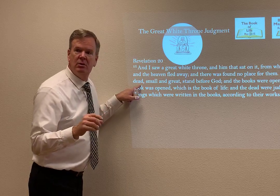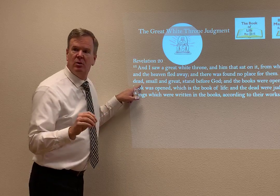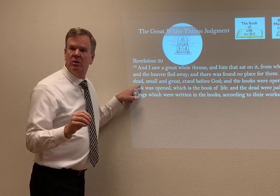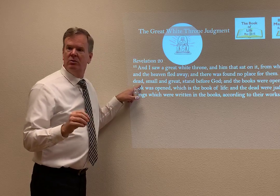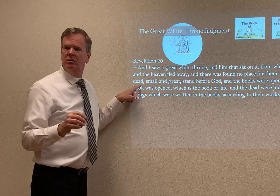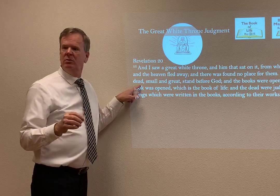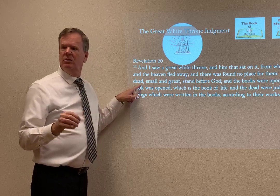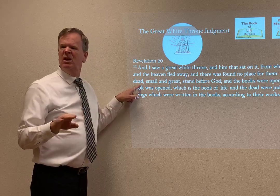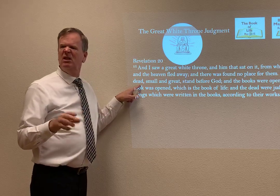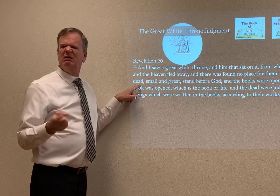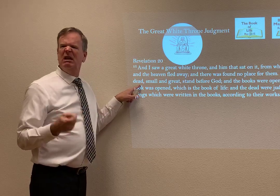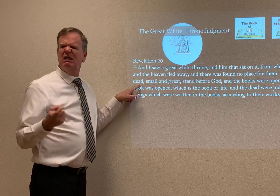Anybody have an answer? No.